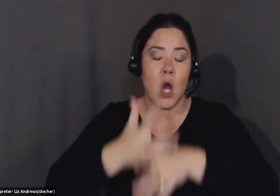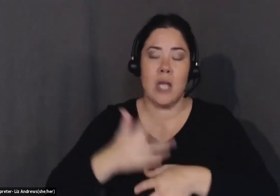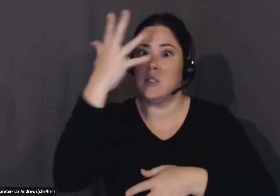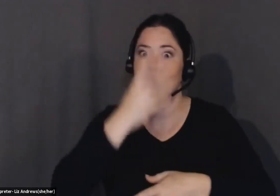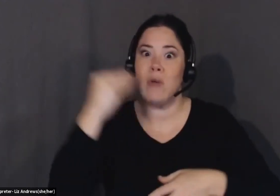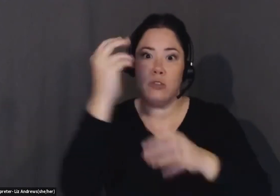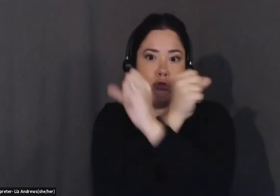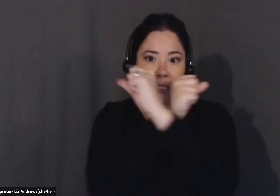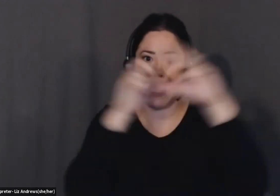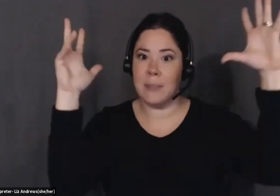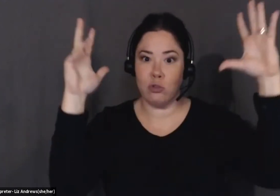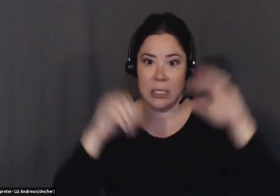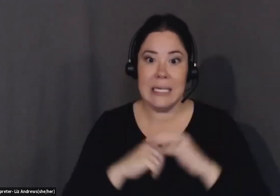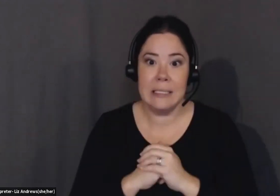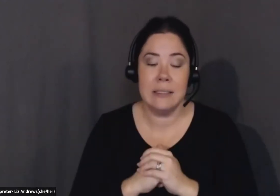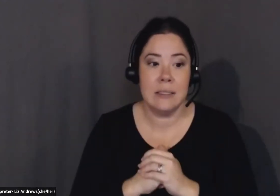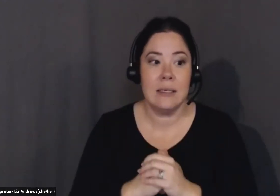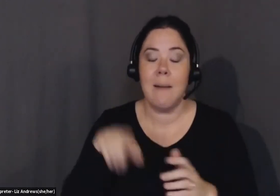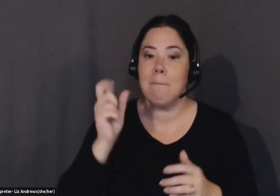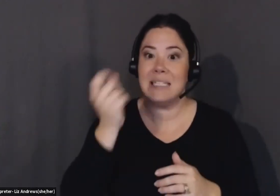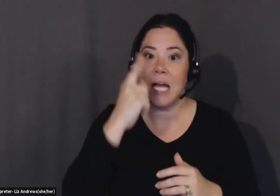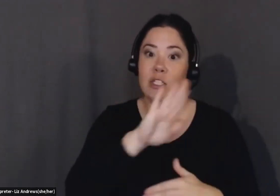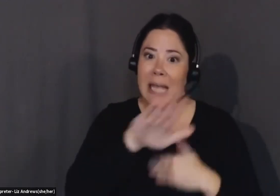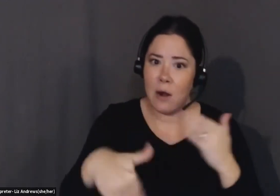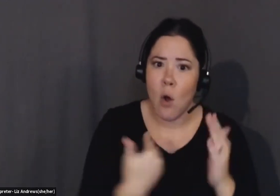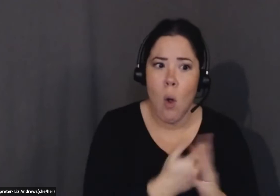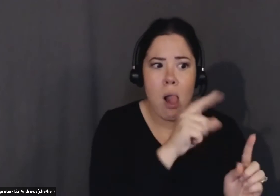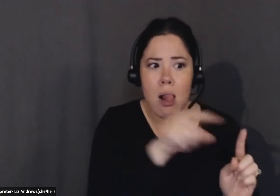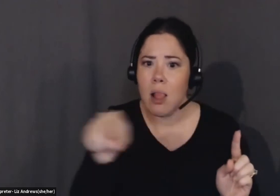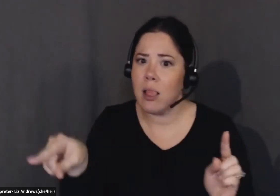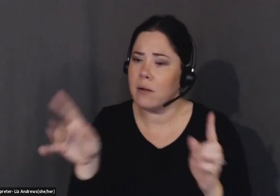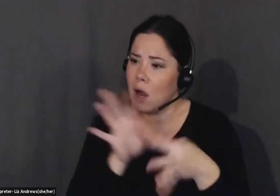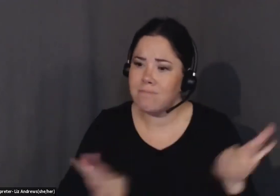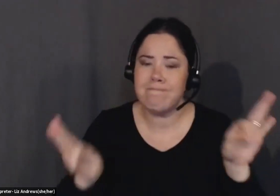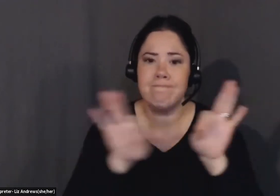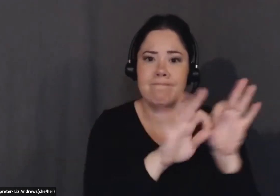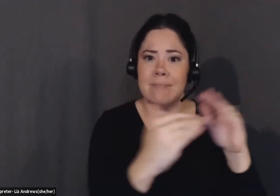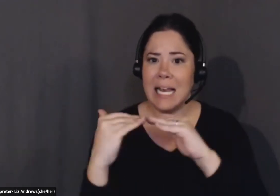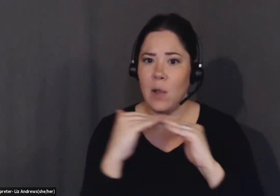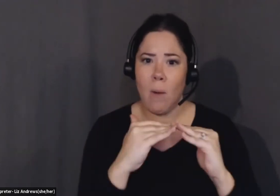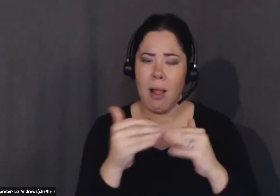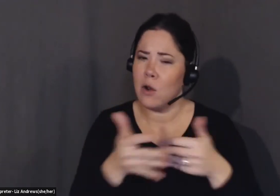must understand that all of the threads of the tapestry are equal in value, no matter what their color."